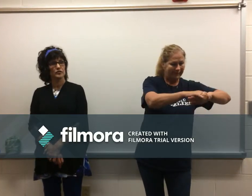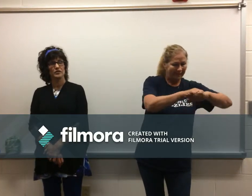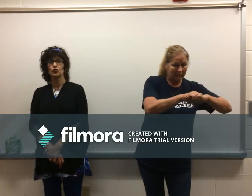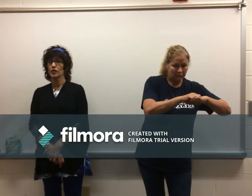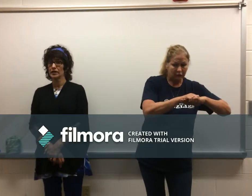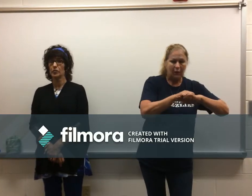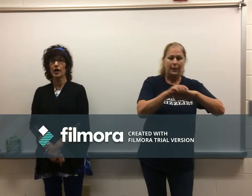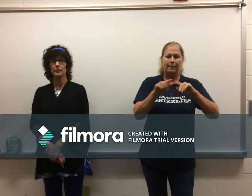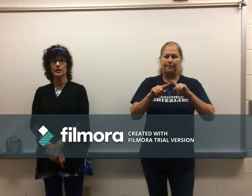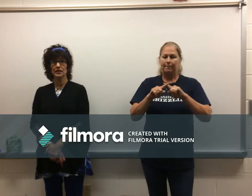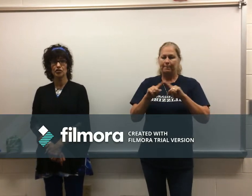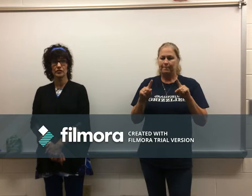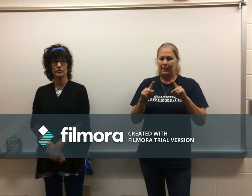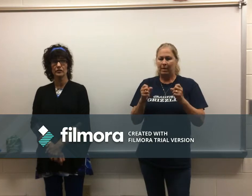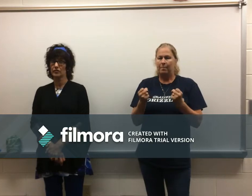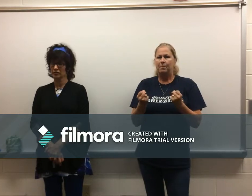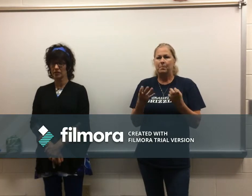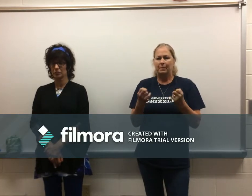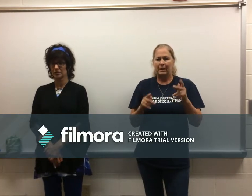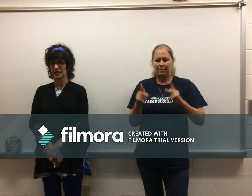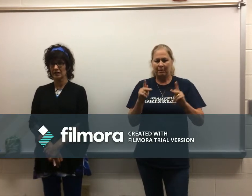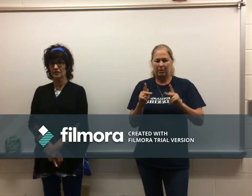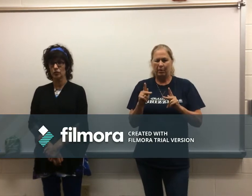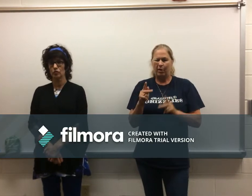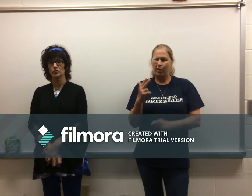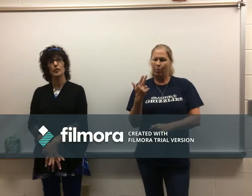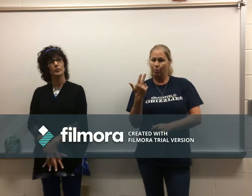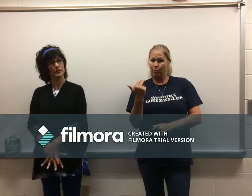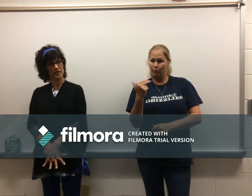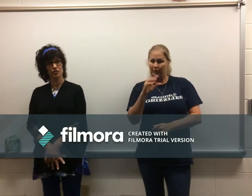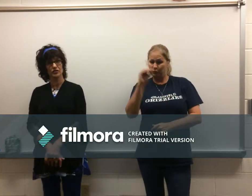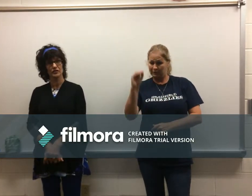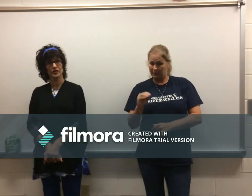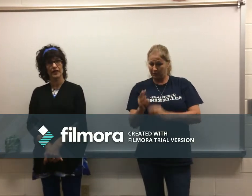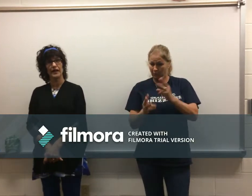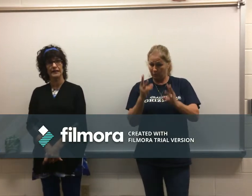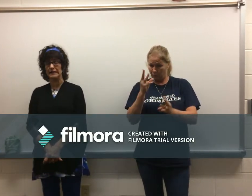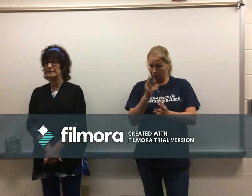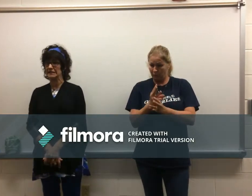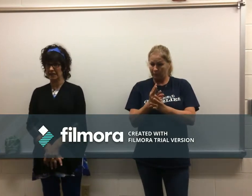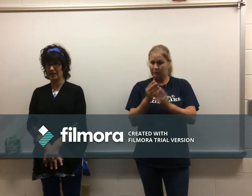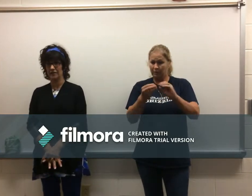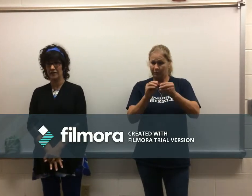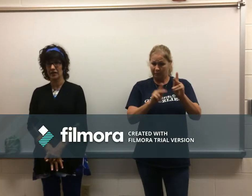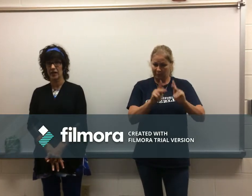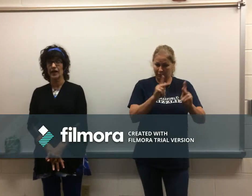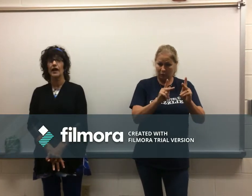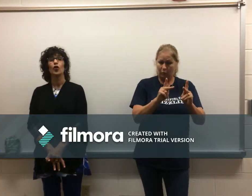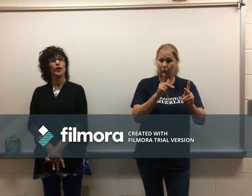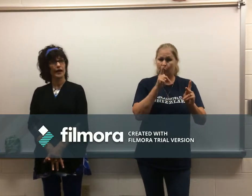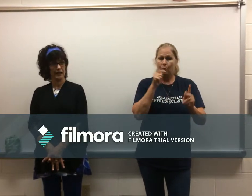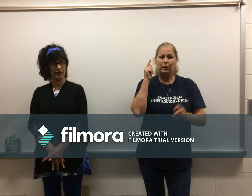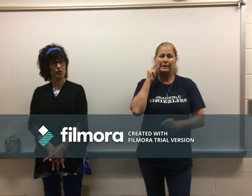is a great population, 13% of the world's population, that is deaf and are